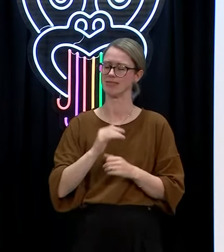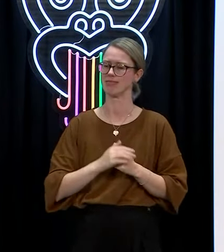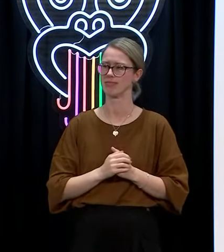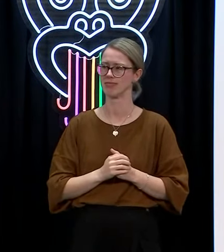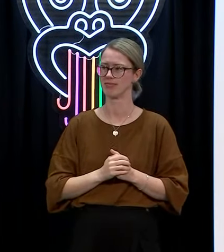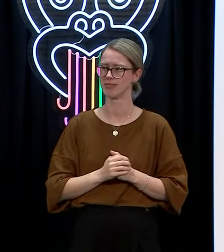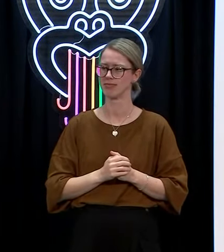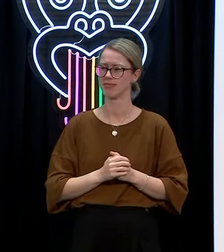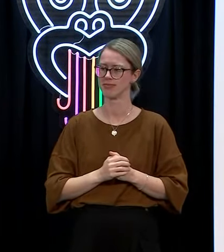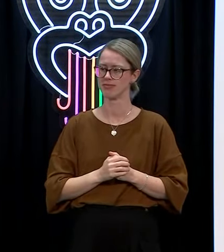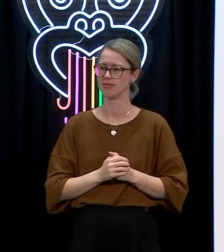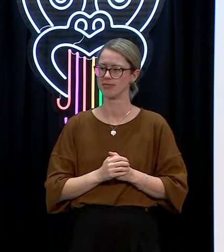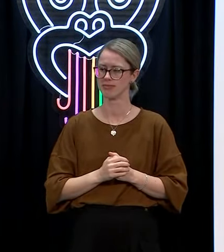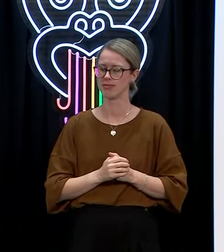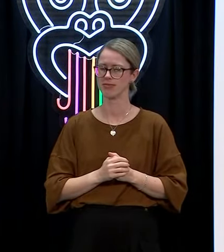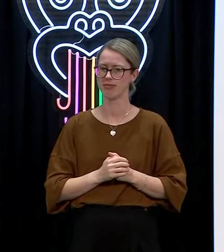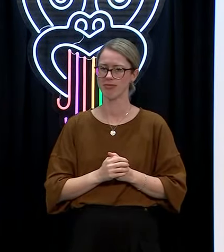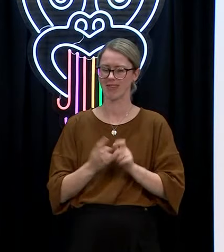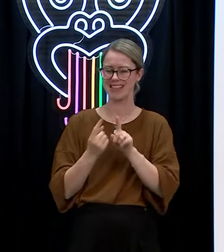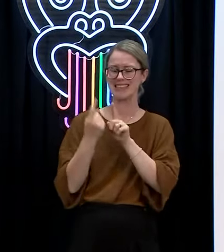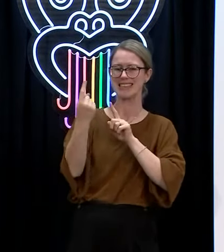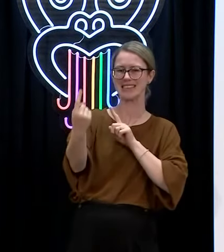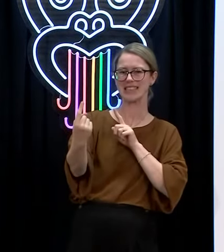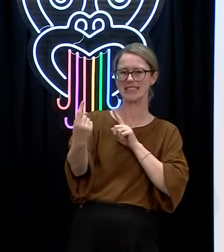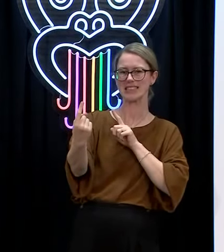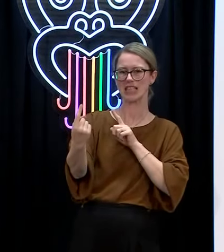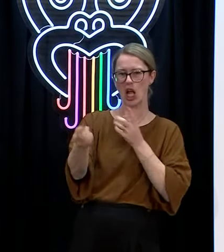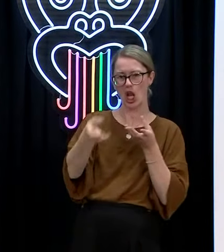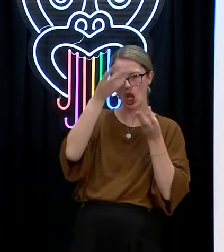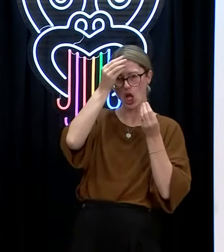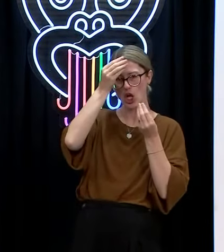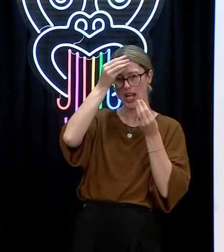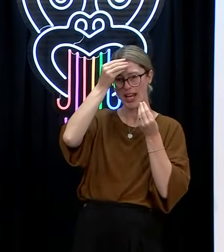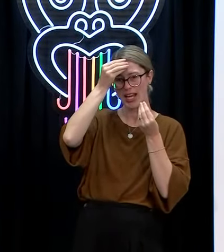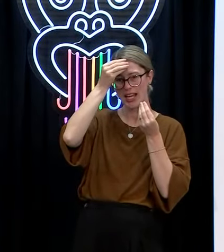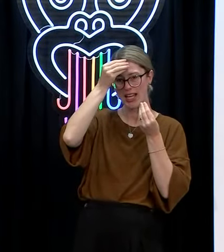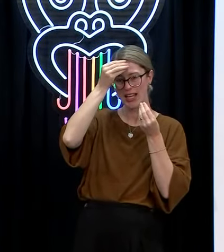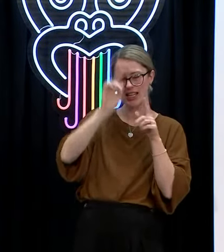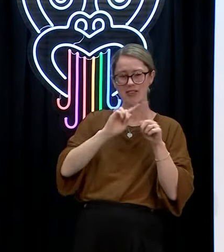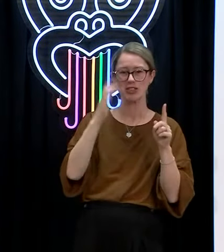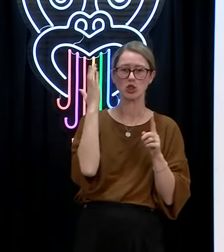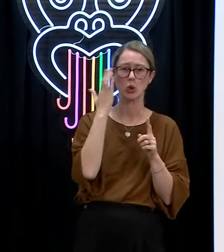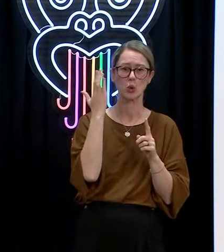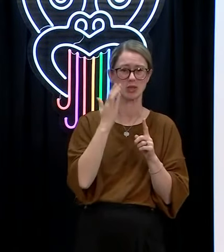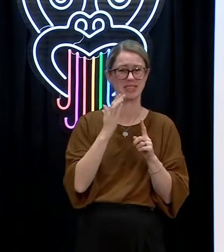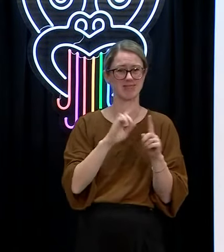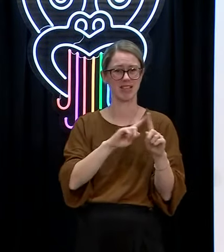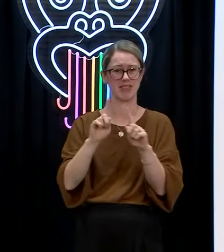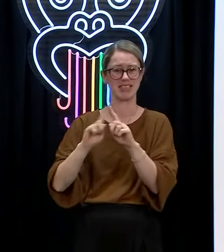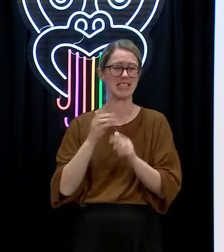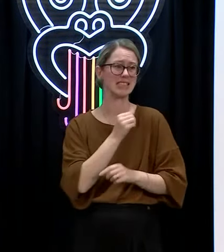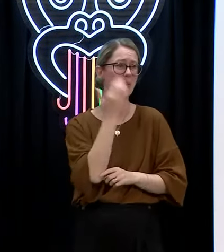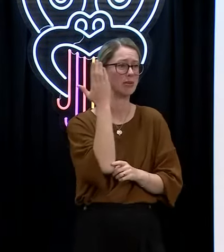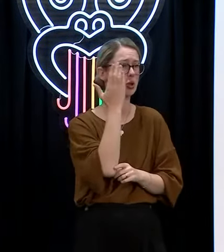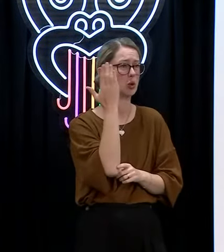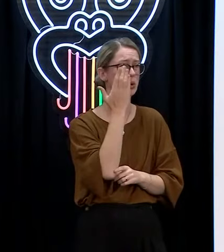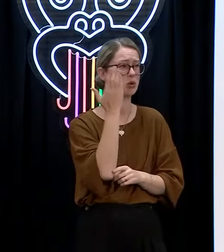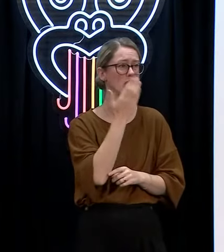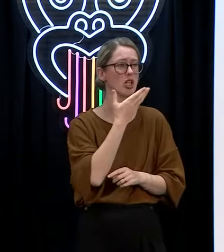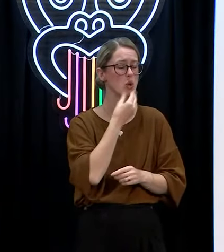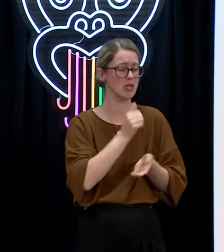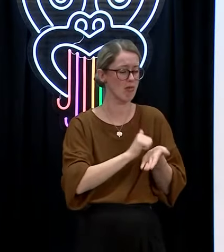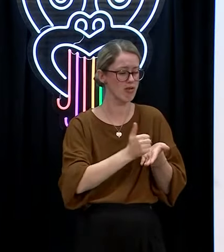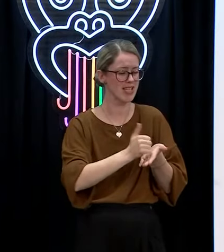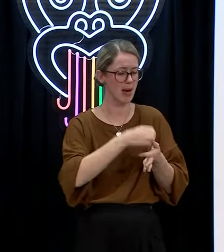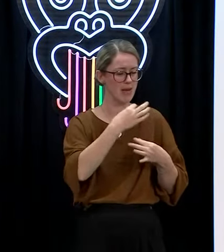the level of distance learning capacity within schools does vary. So some schools are still using hard packs of printed